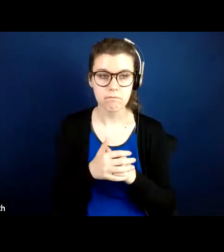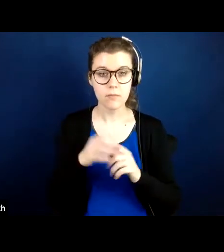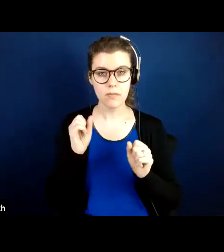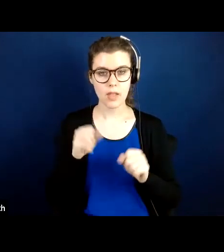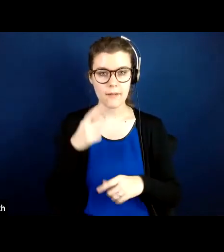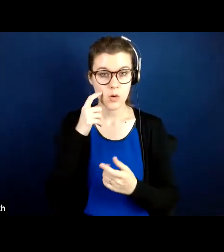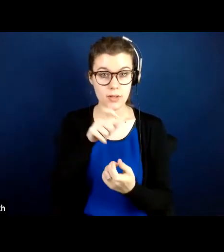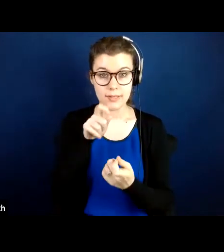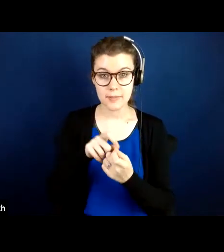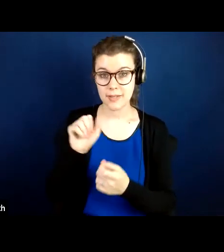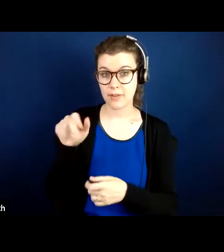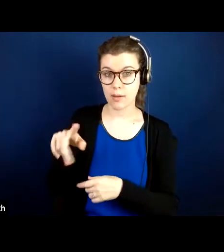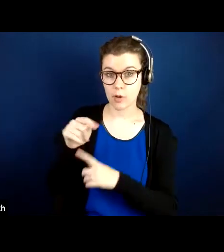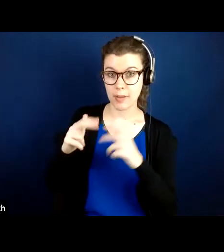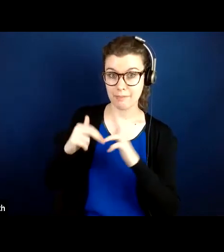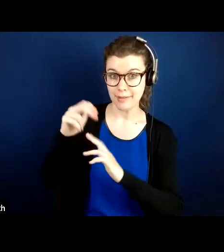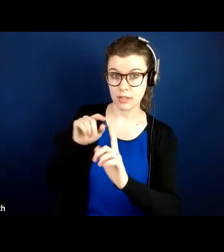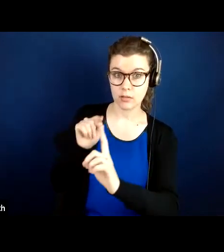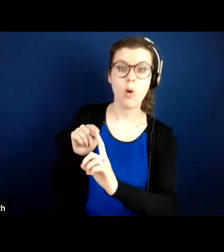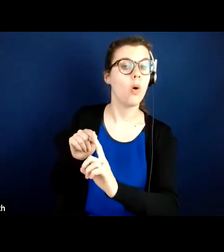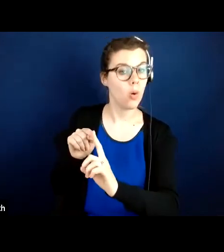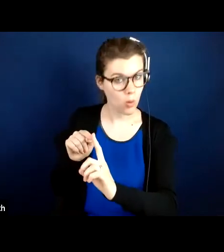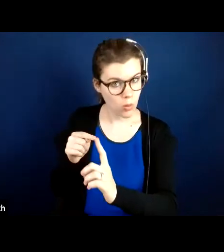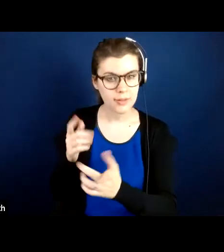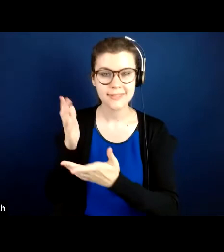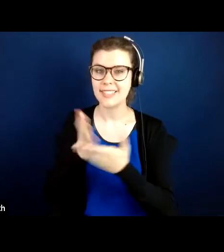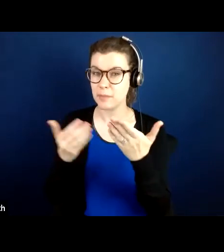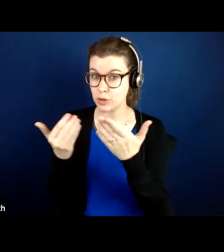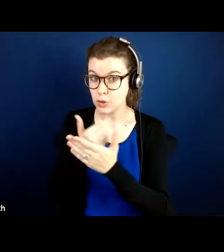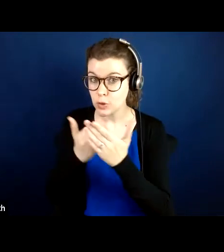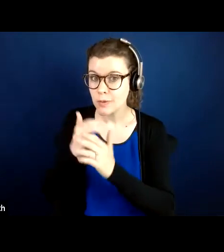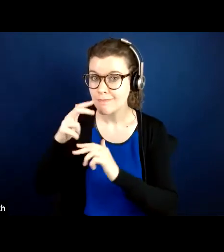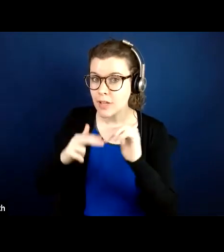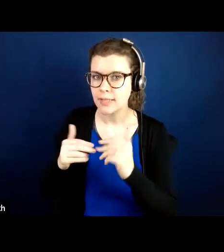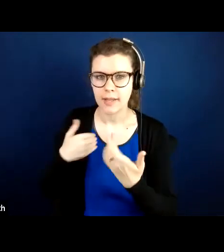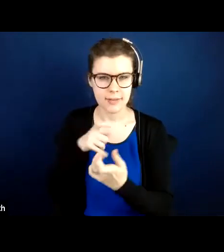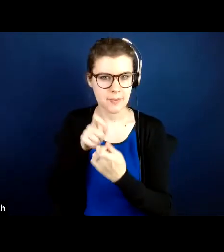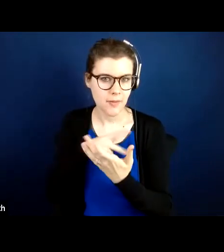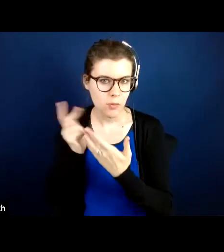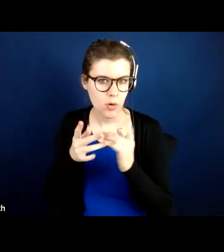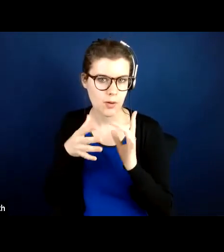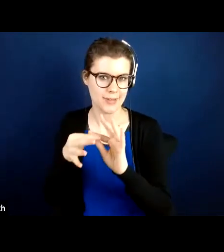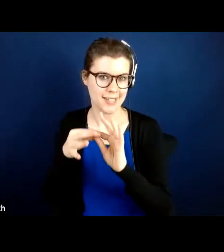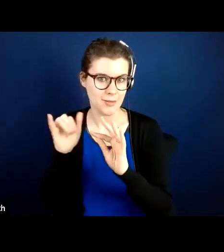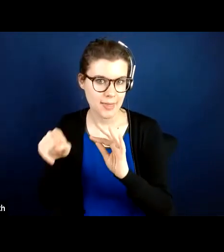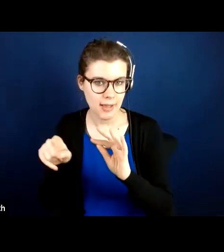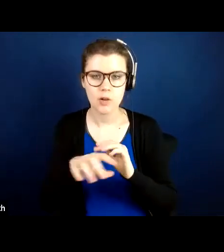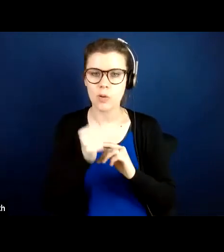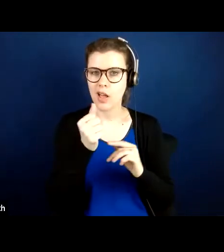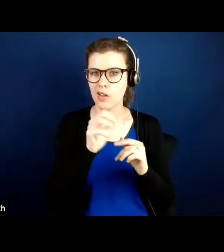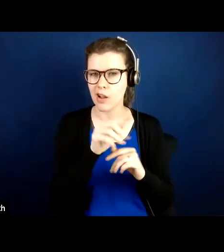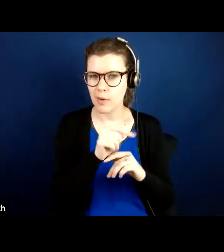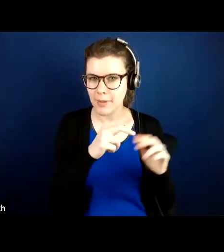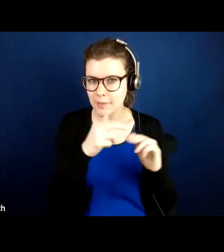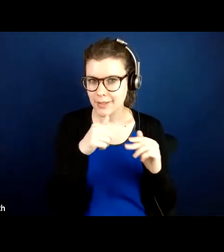specific apartment complexes, new complexes, or just other complexes in the area.